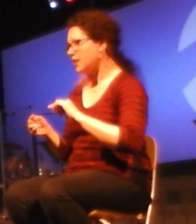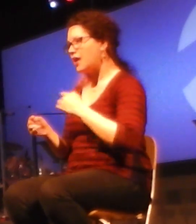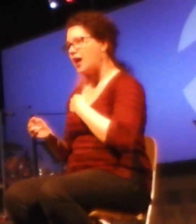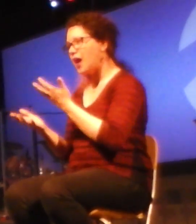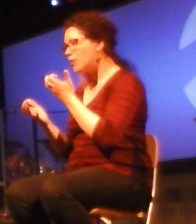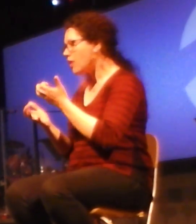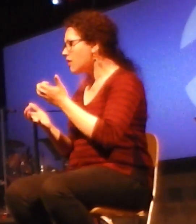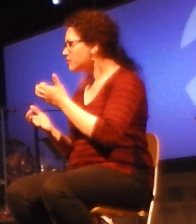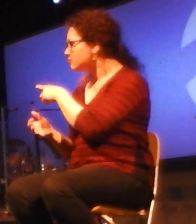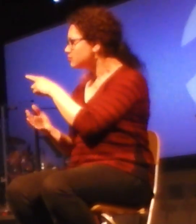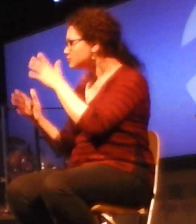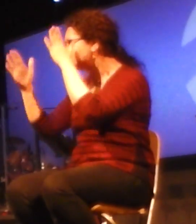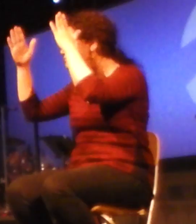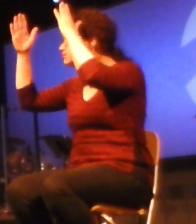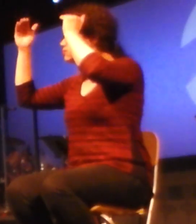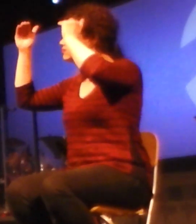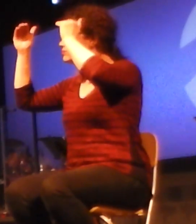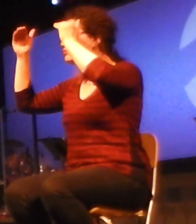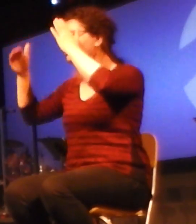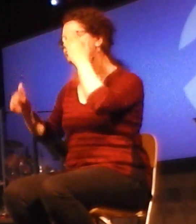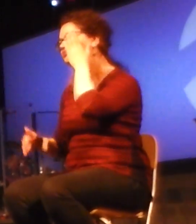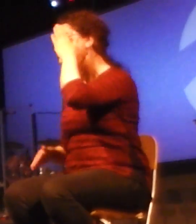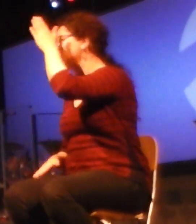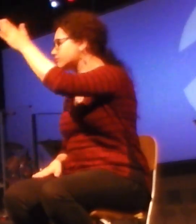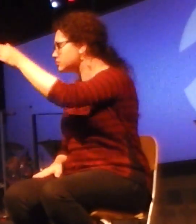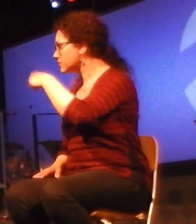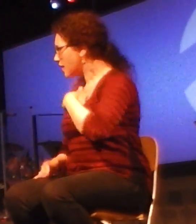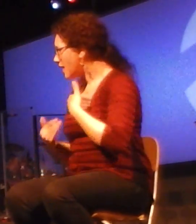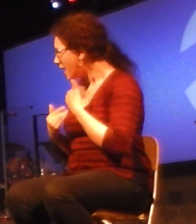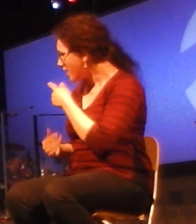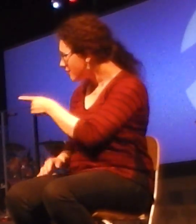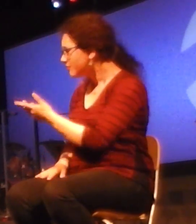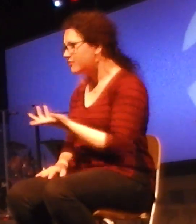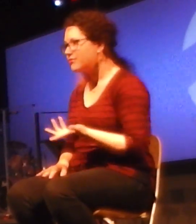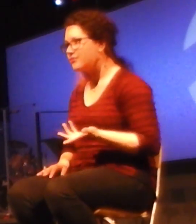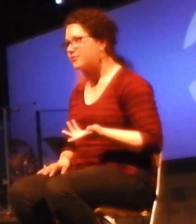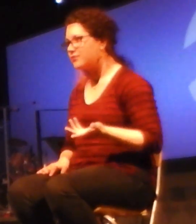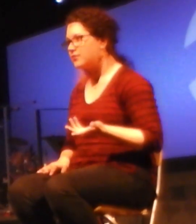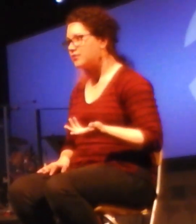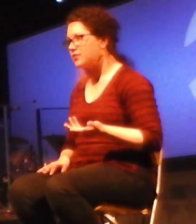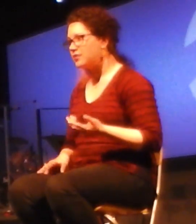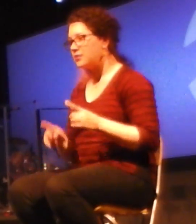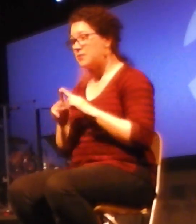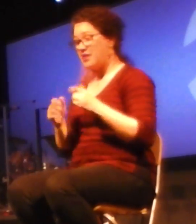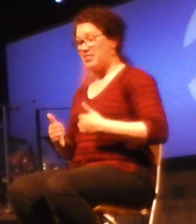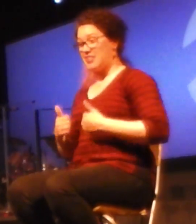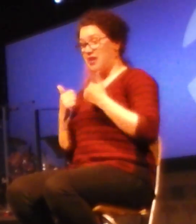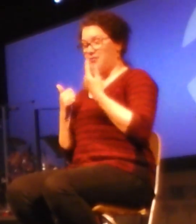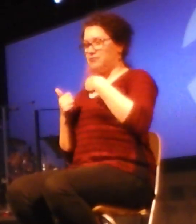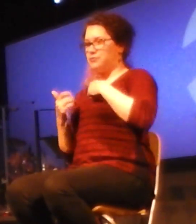a future. I think what tends to happen in life is we tend